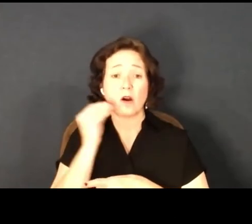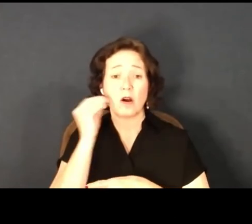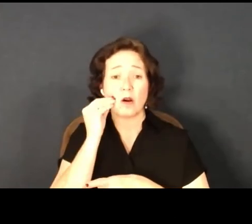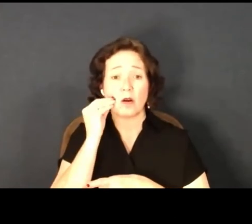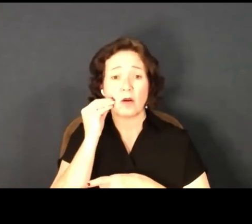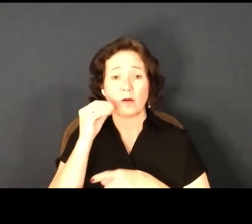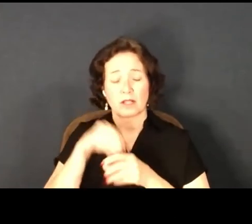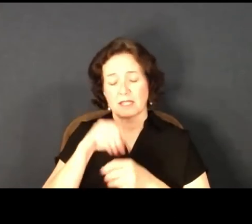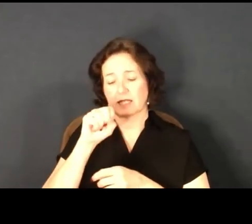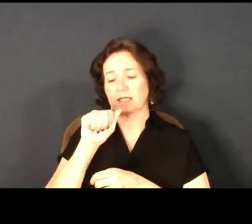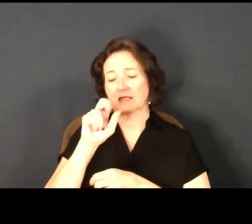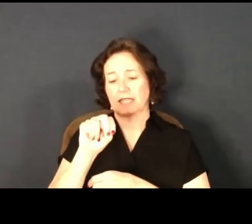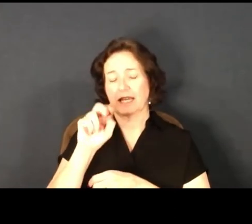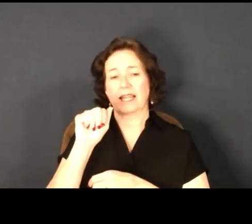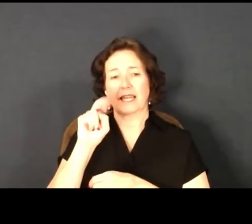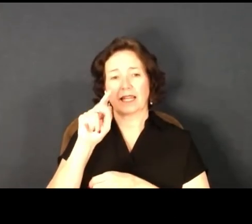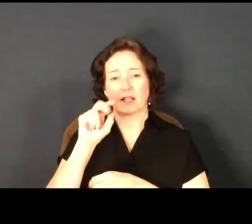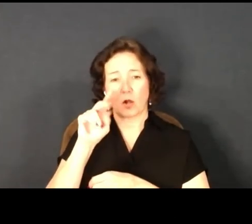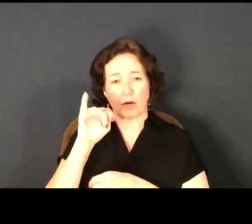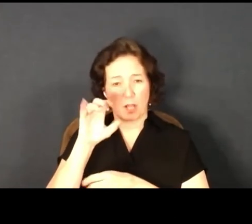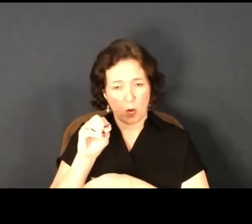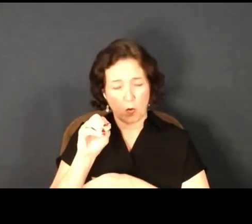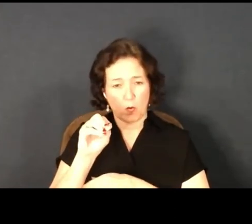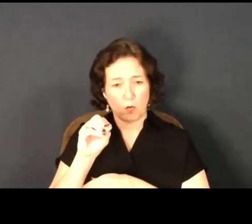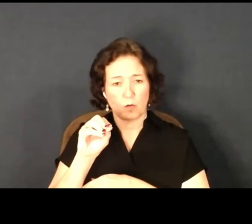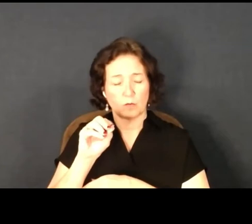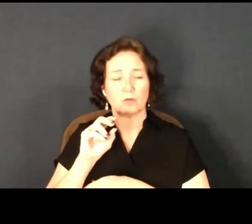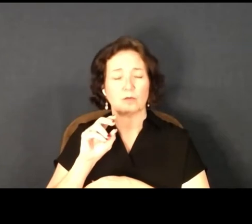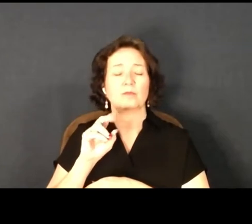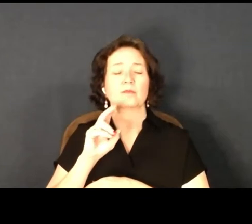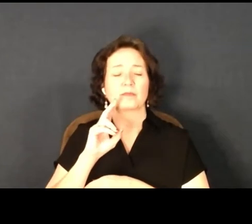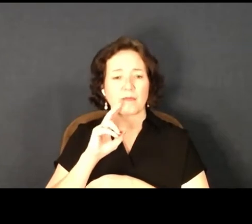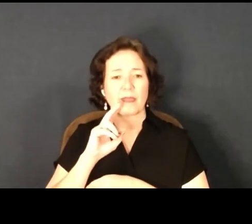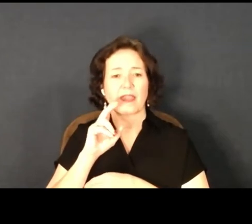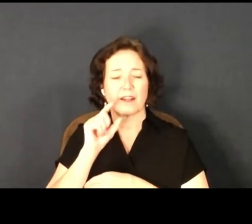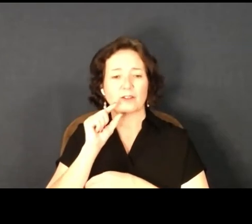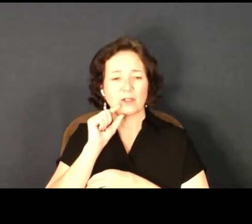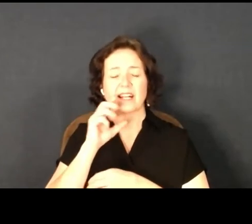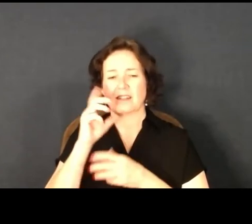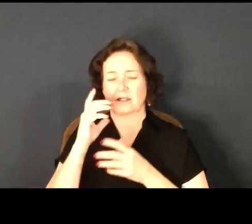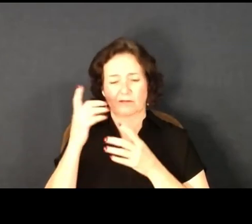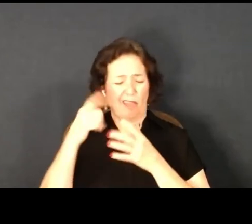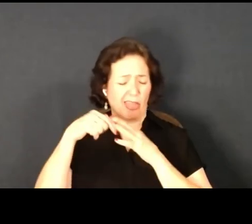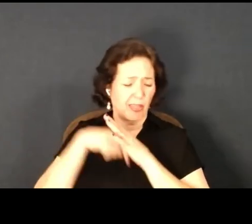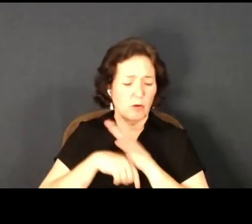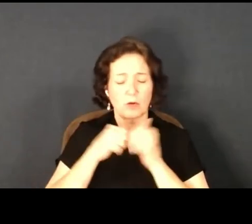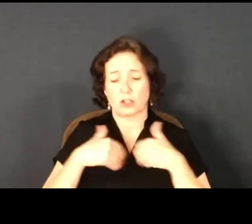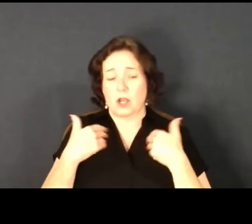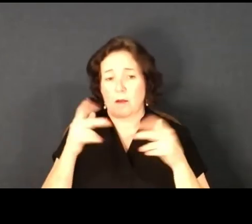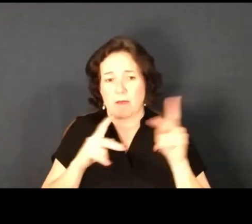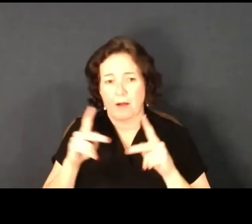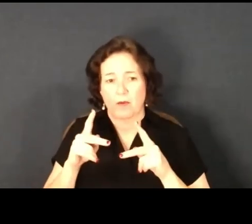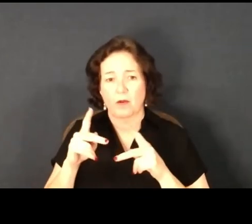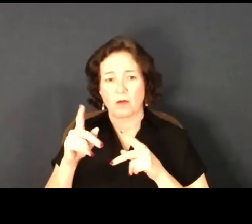Antonio, and she has worked extensively with youth tellers, and some of her young charges will be seen